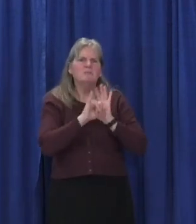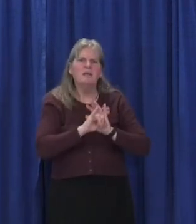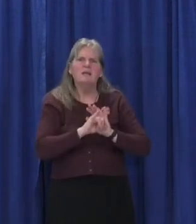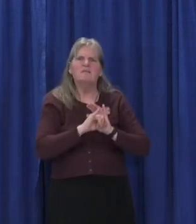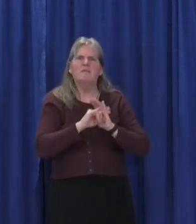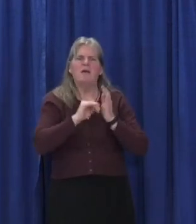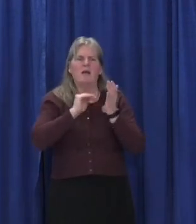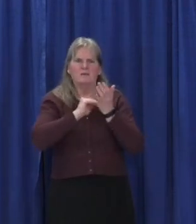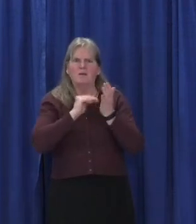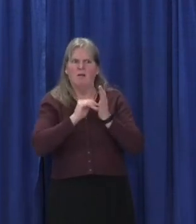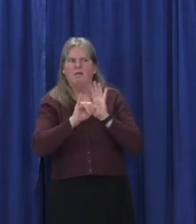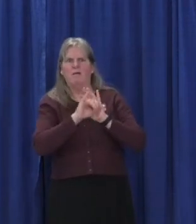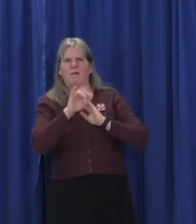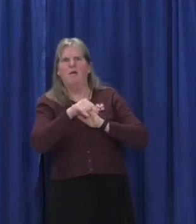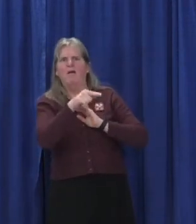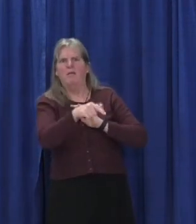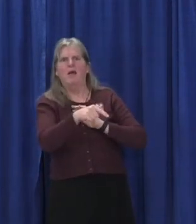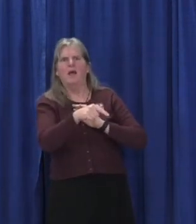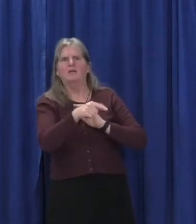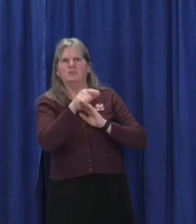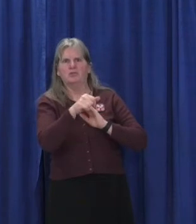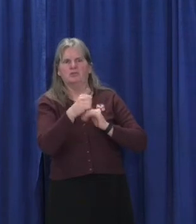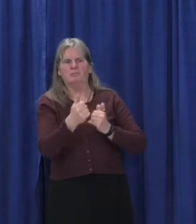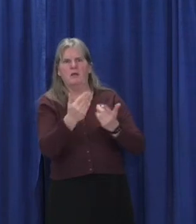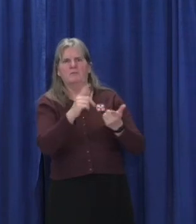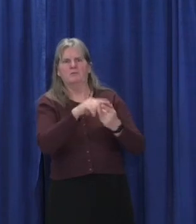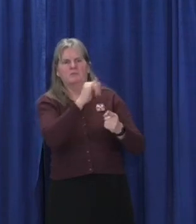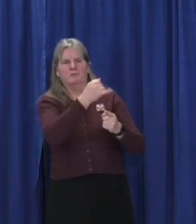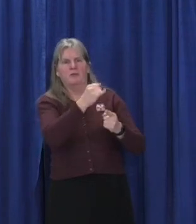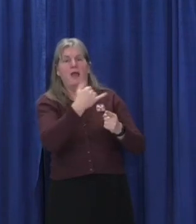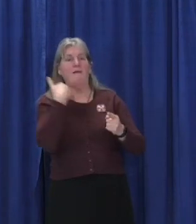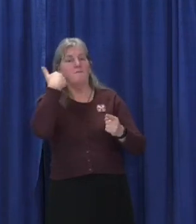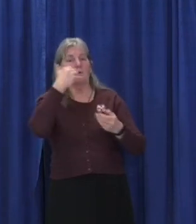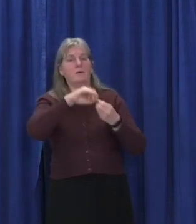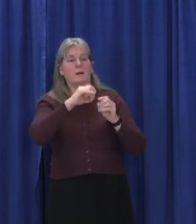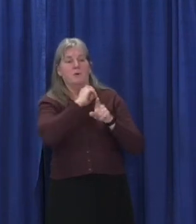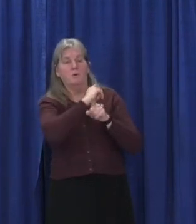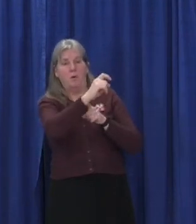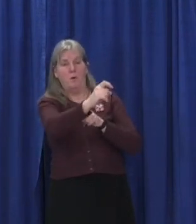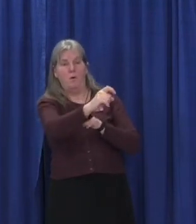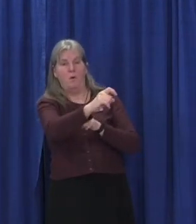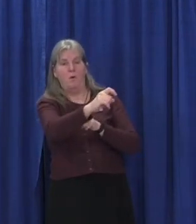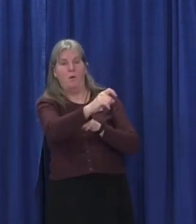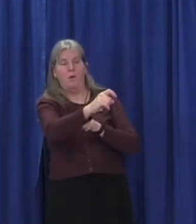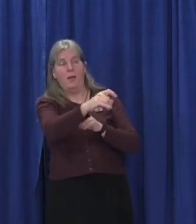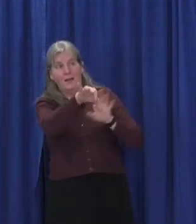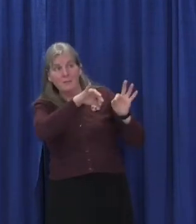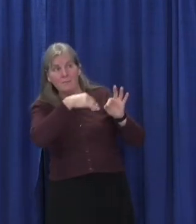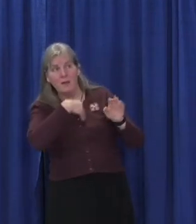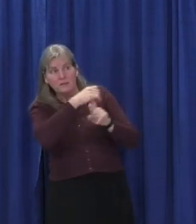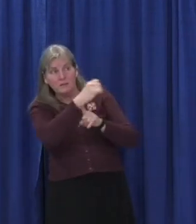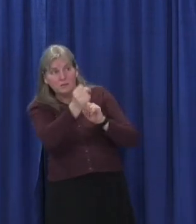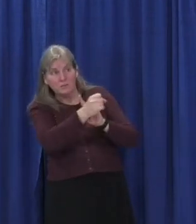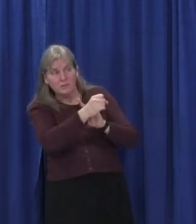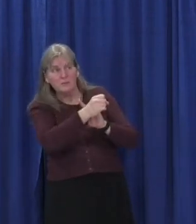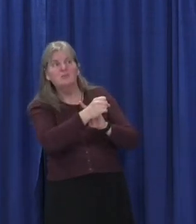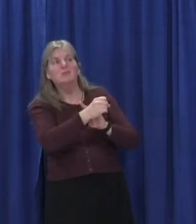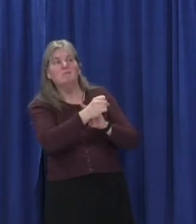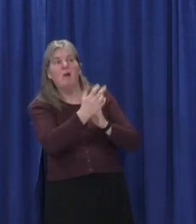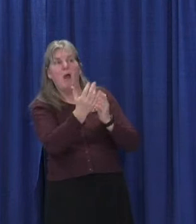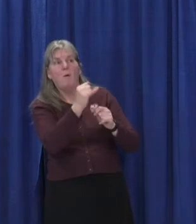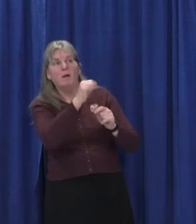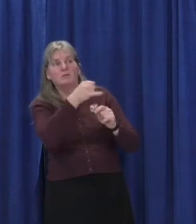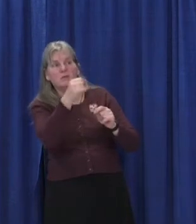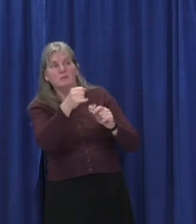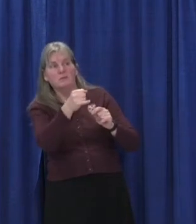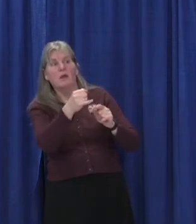recognized by your medical professional, you can call this number and explain your situation, and someone